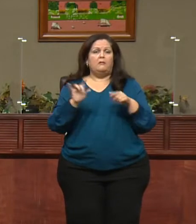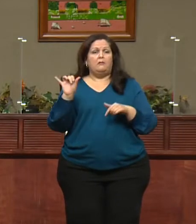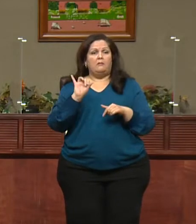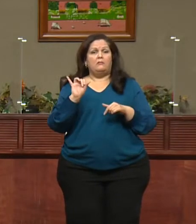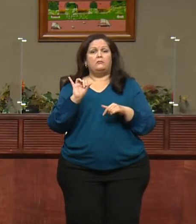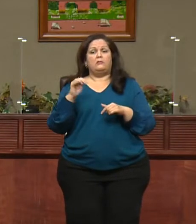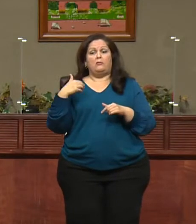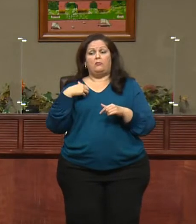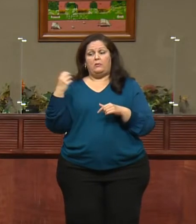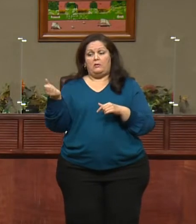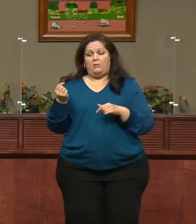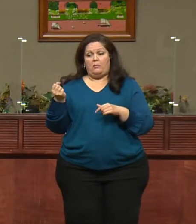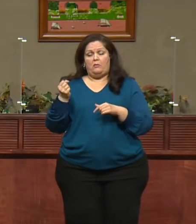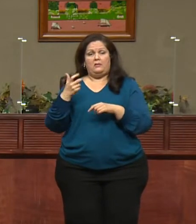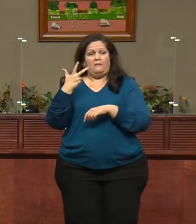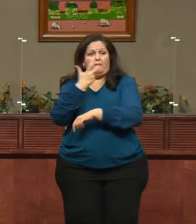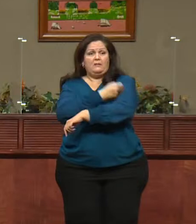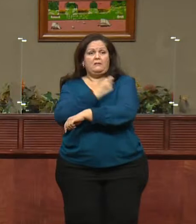vaccines for Osceola County.